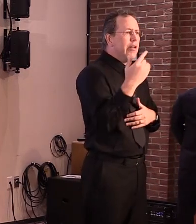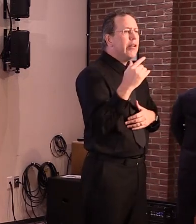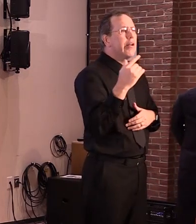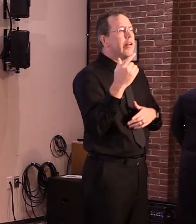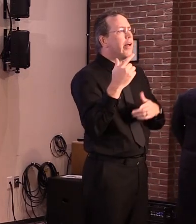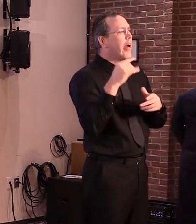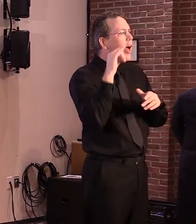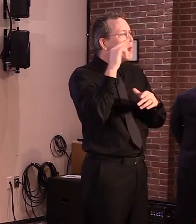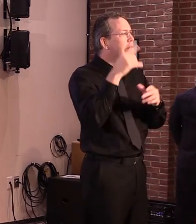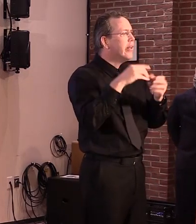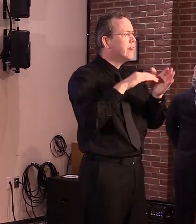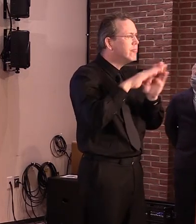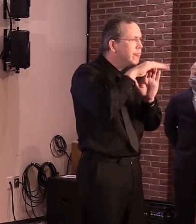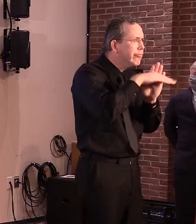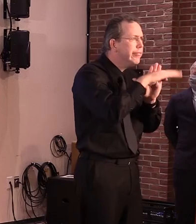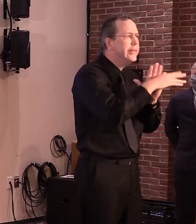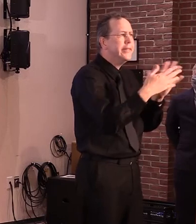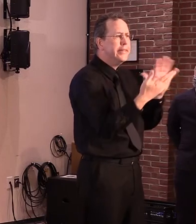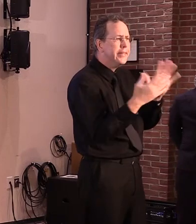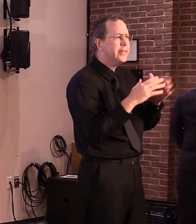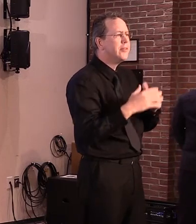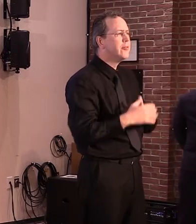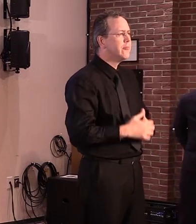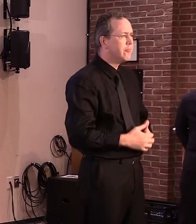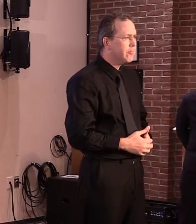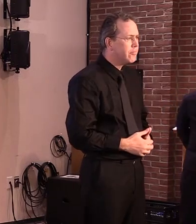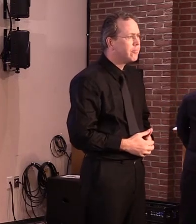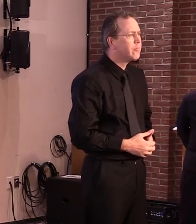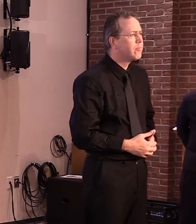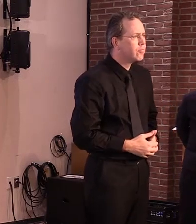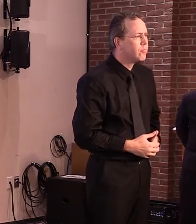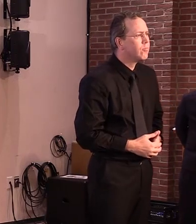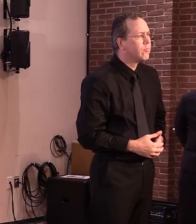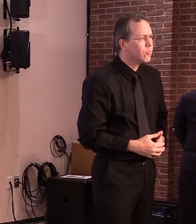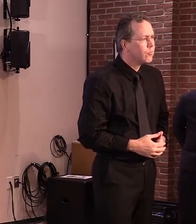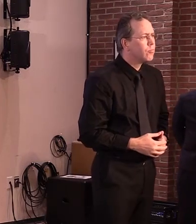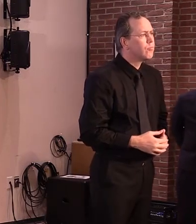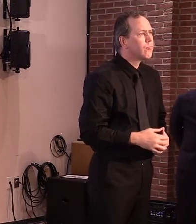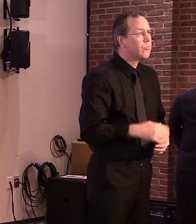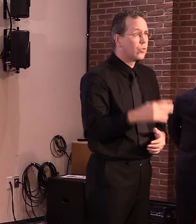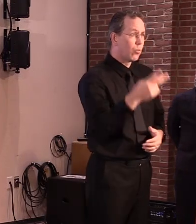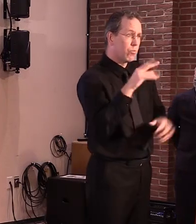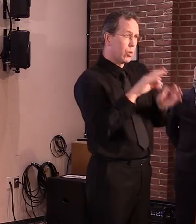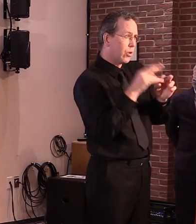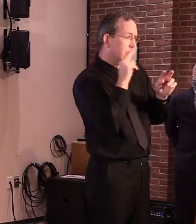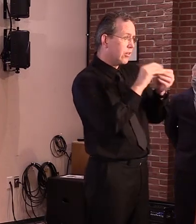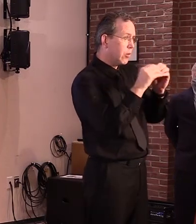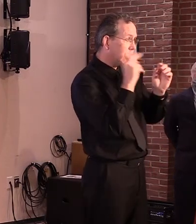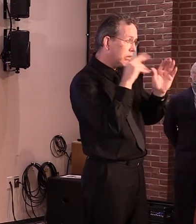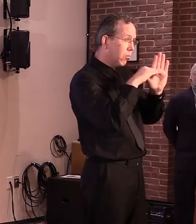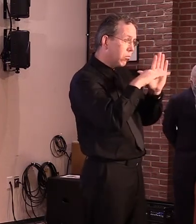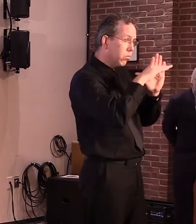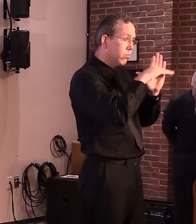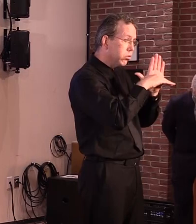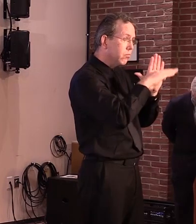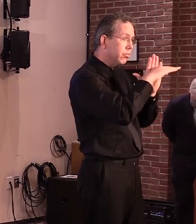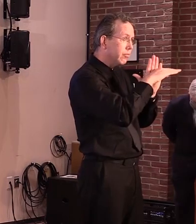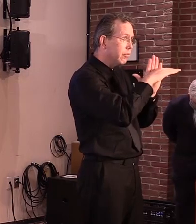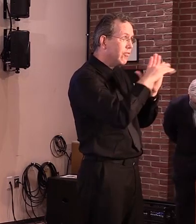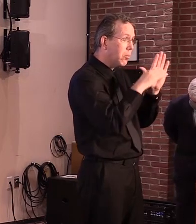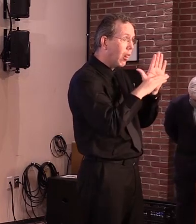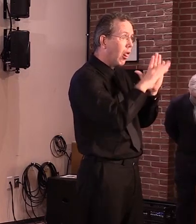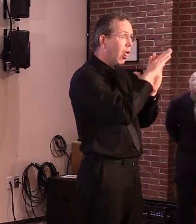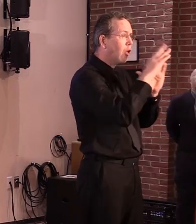know something and we see a trend, either a positive or negative, we want to let everyone know so that they can be prepared.